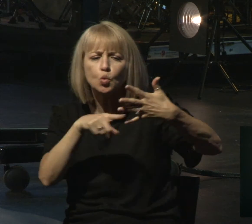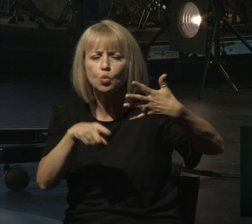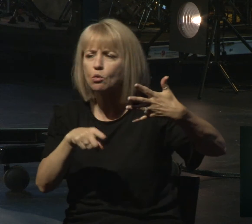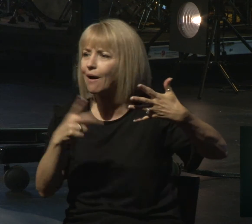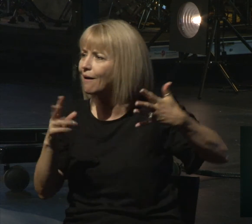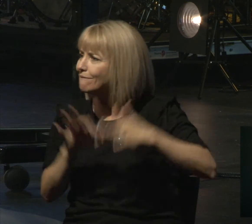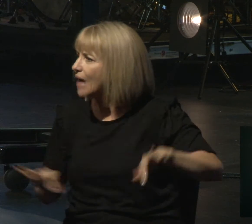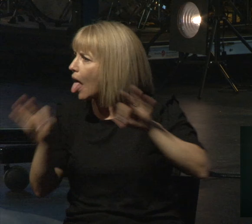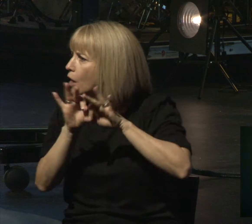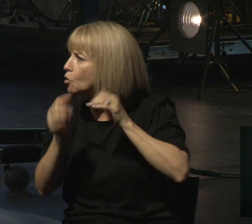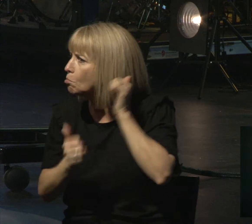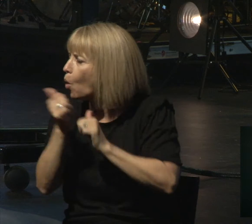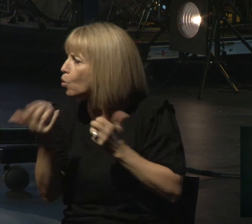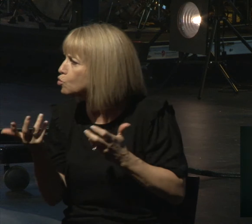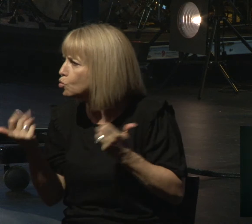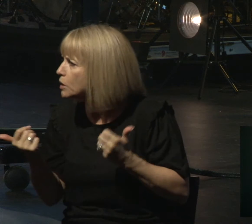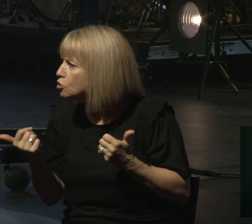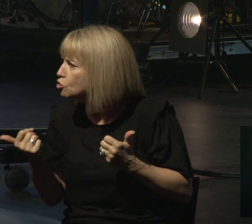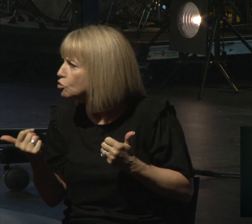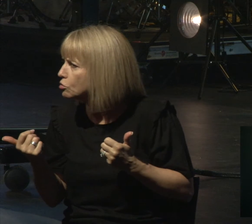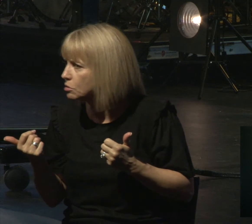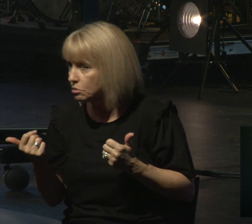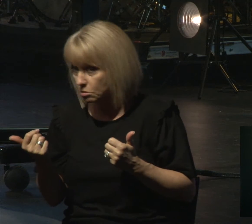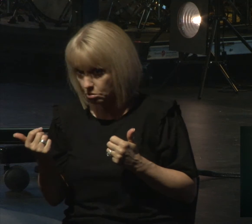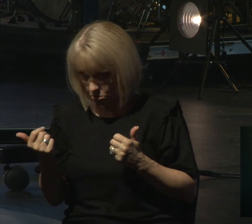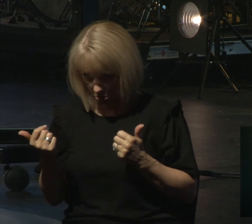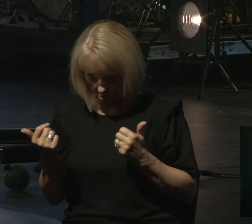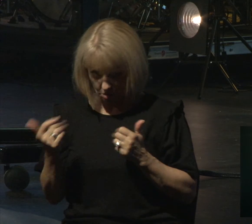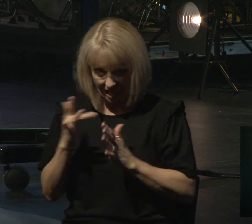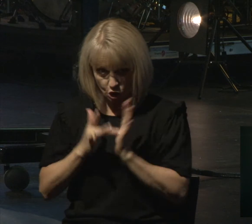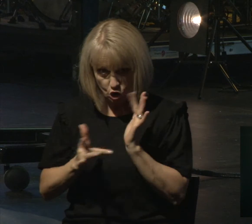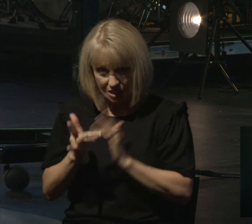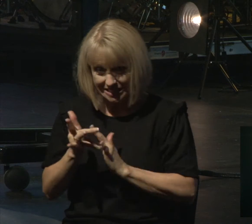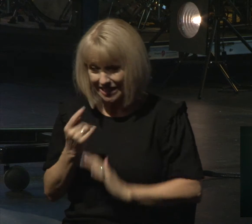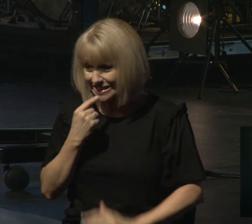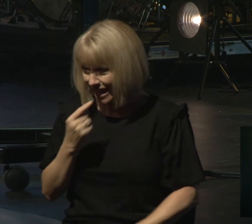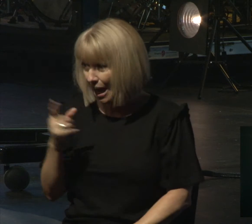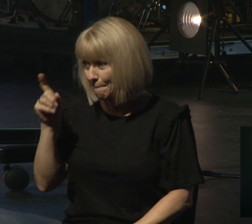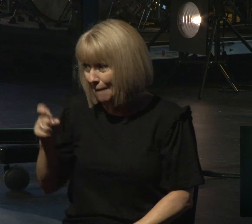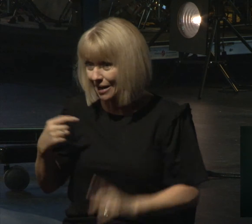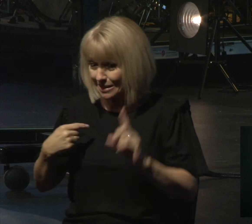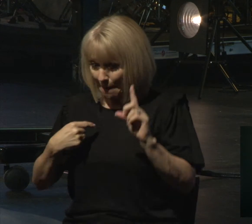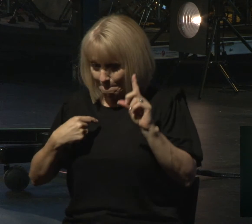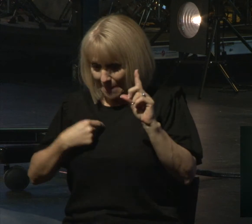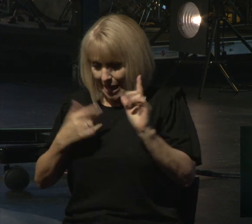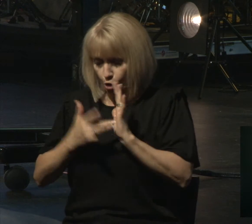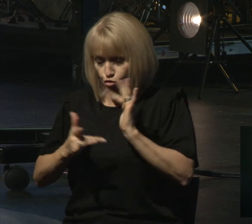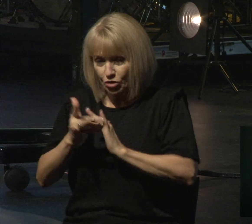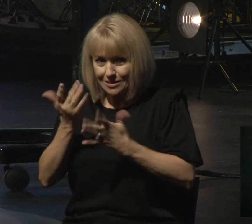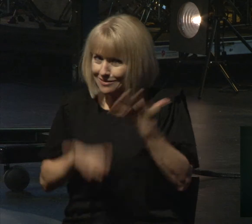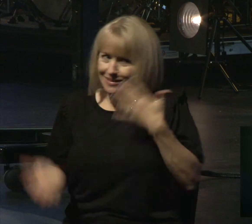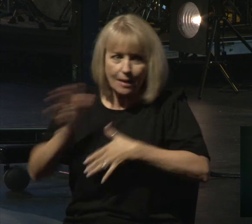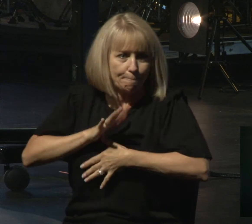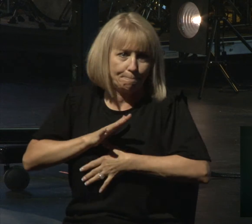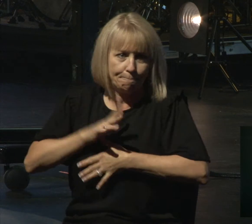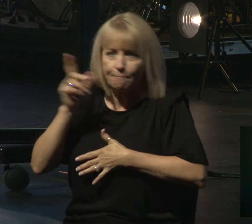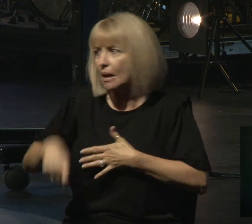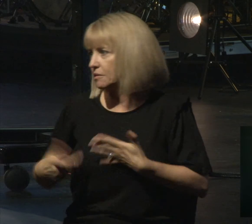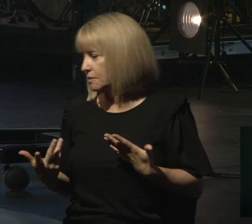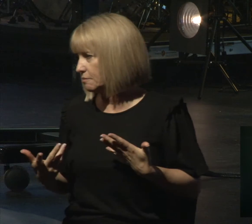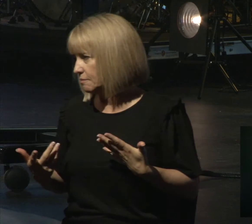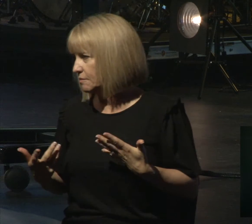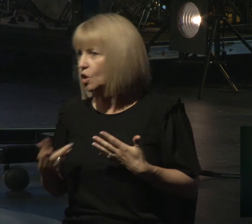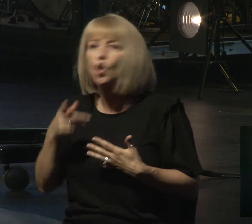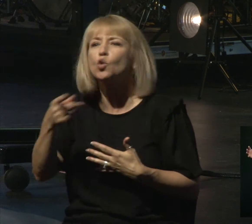Jesus is saying, you've got to put me above everything else. Some of you families who are into sports and your kids